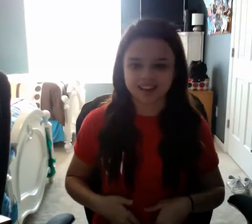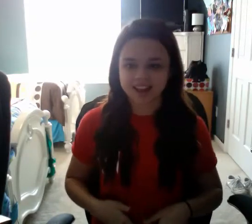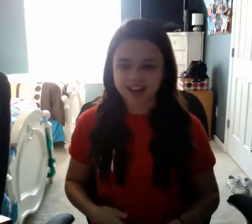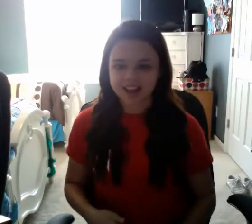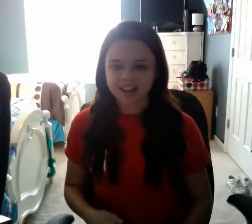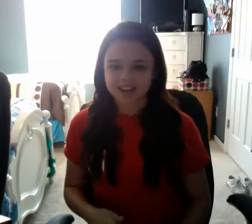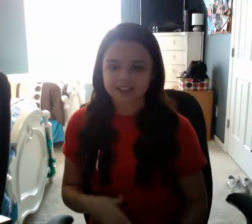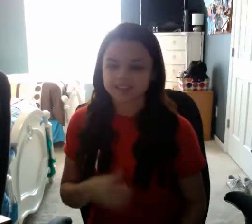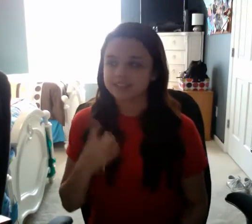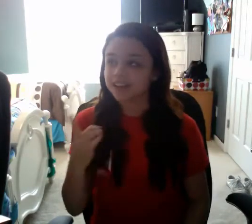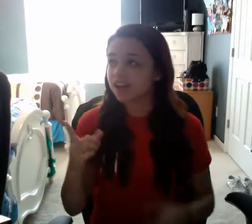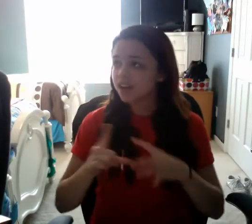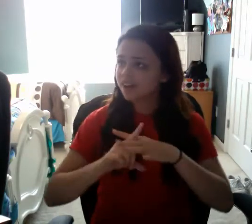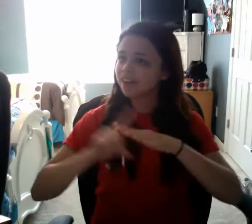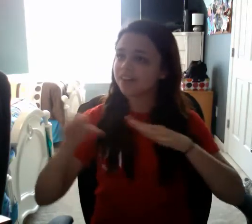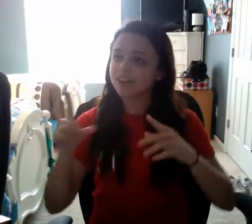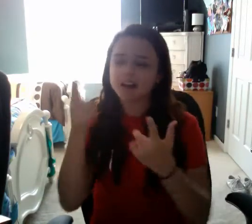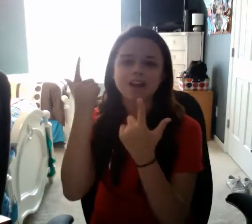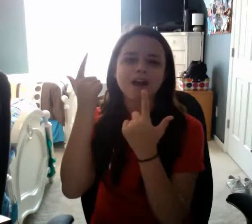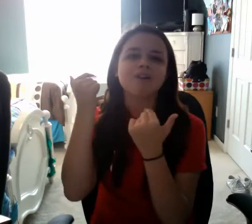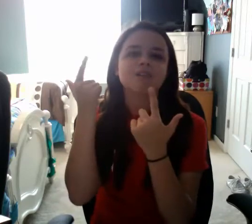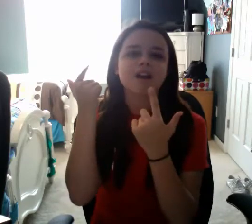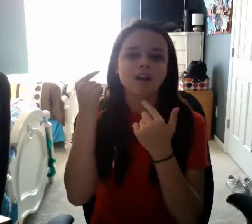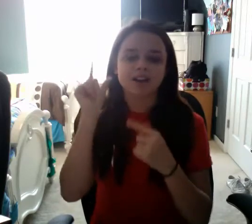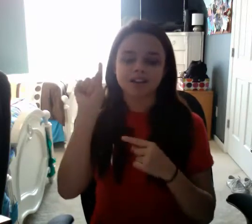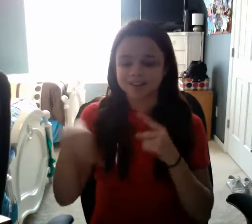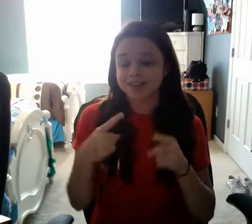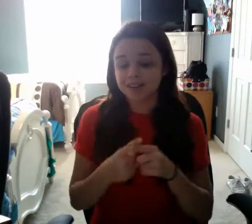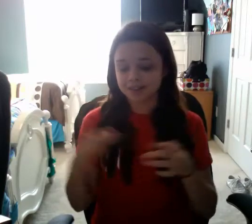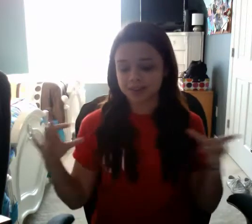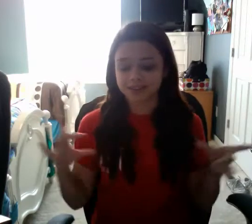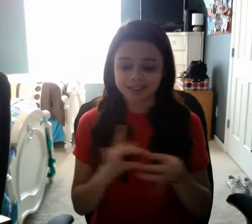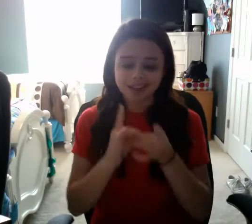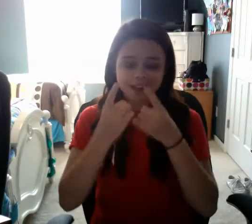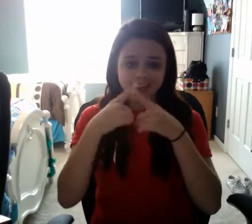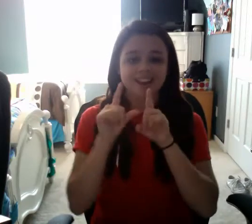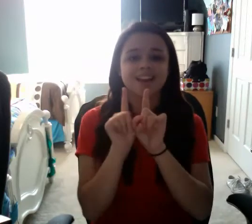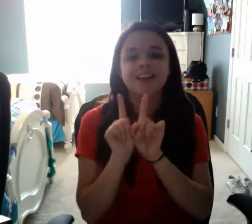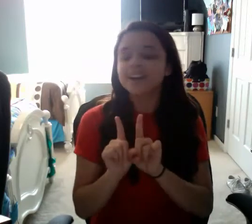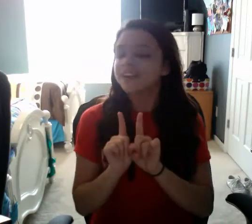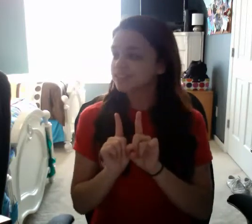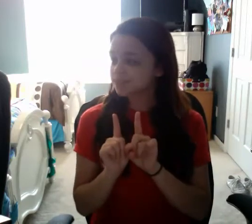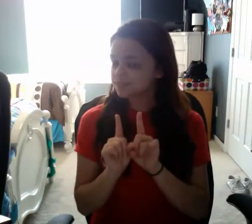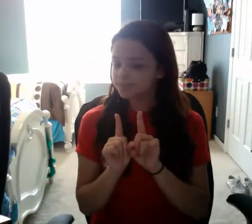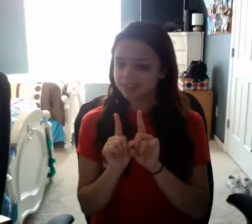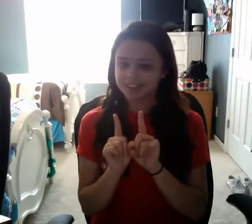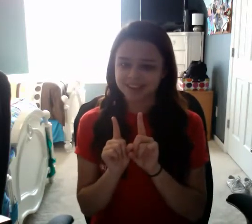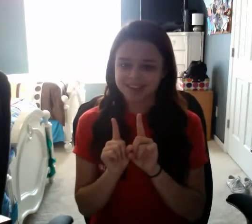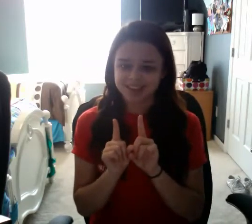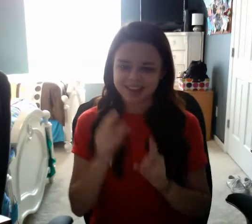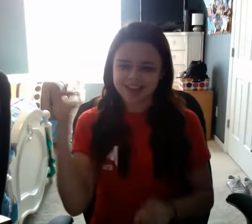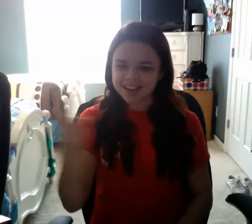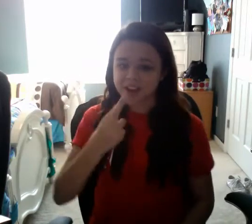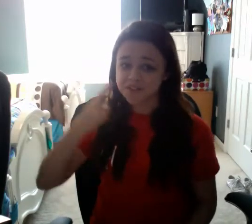And he's long gone, when he's next to me And I